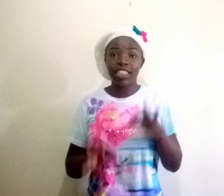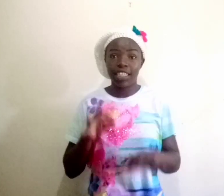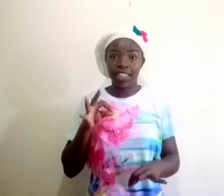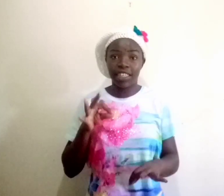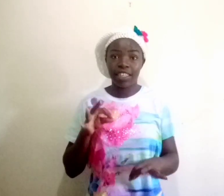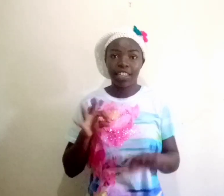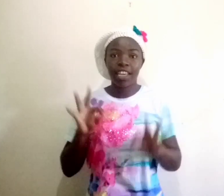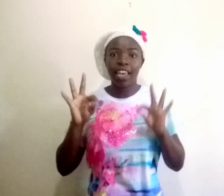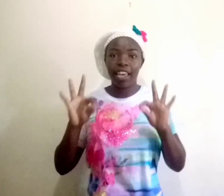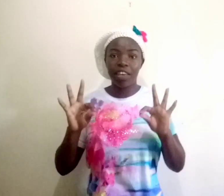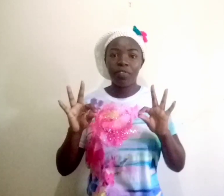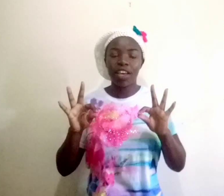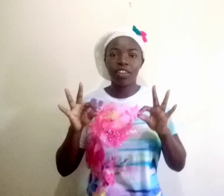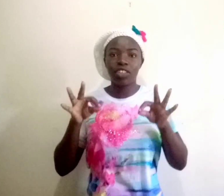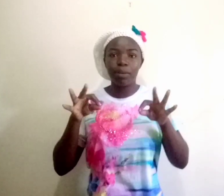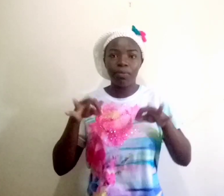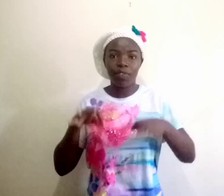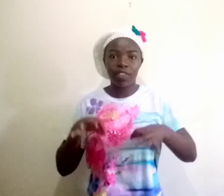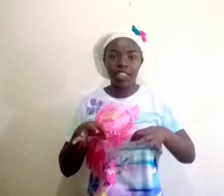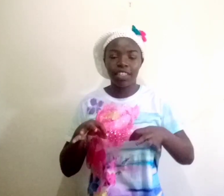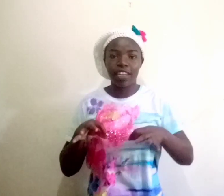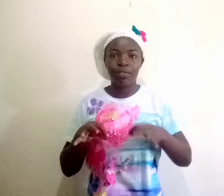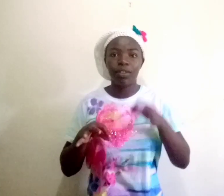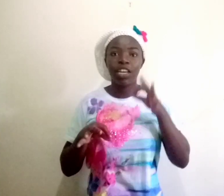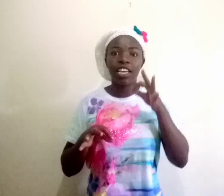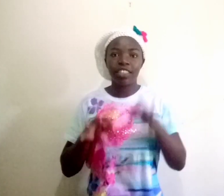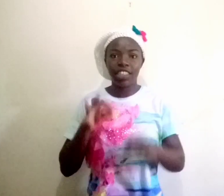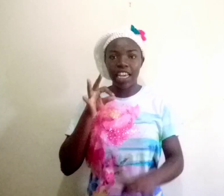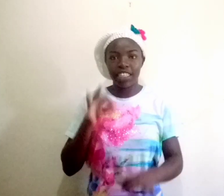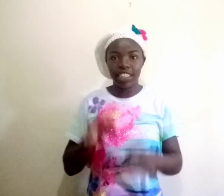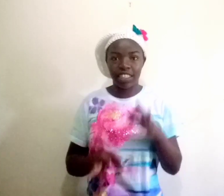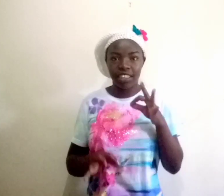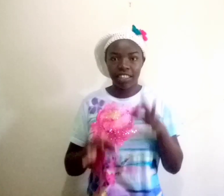Judges. F hand shape facing down, Judges,